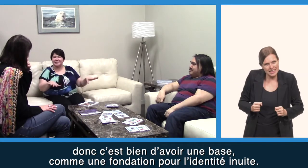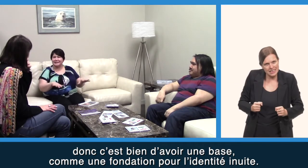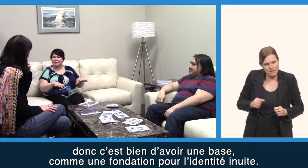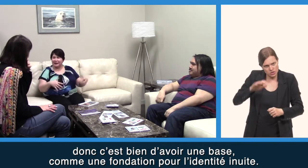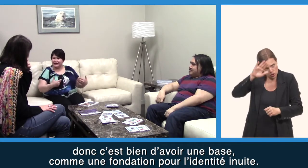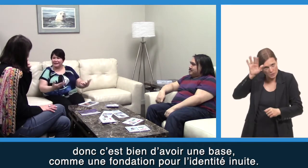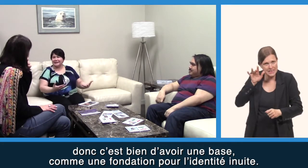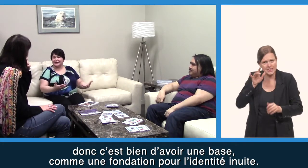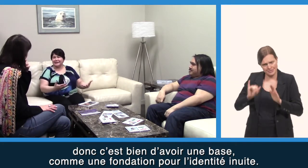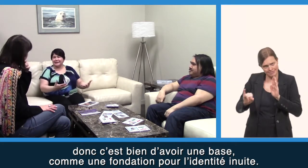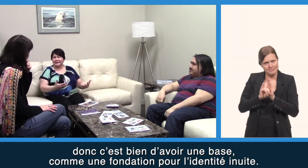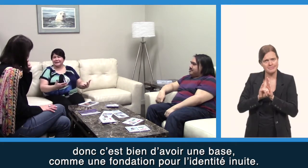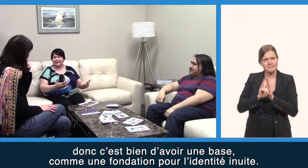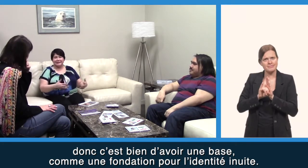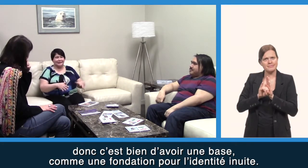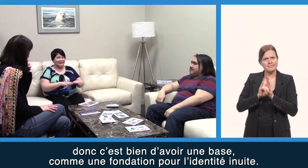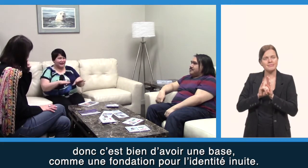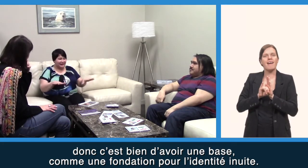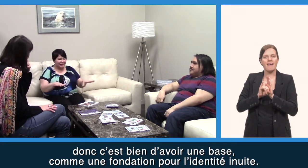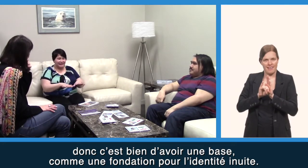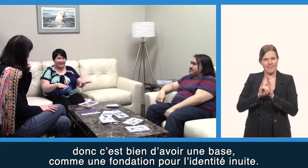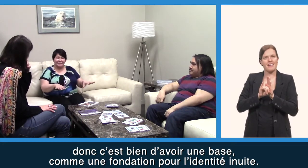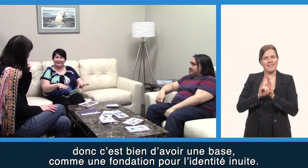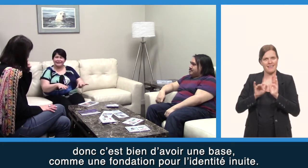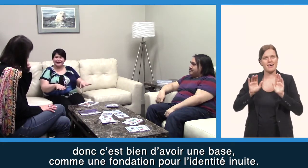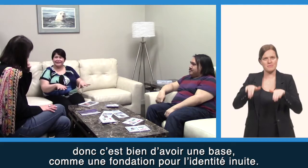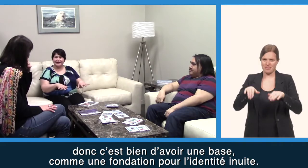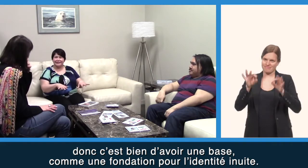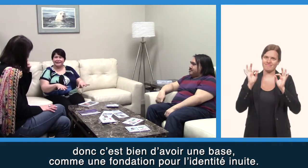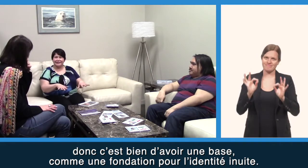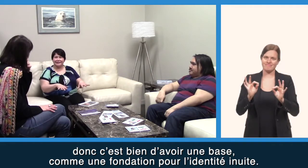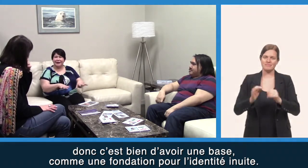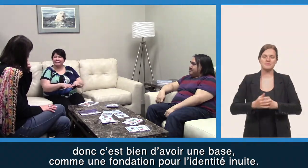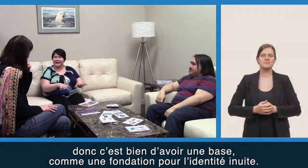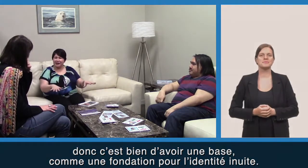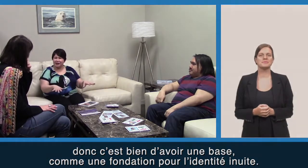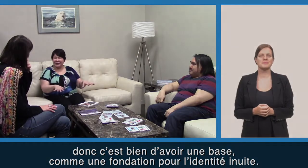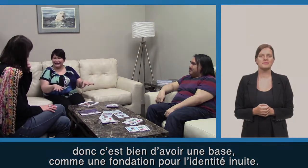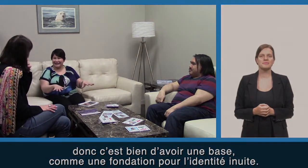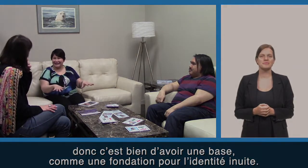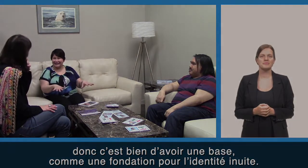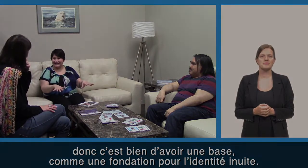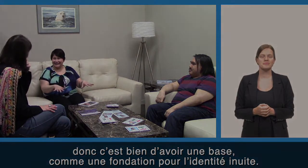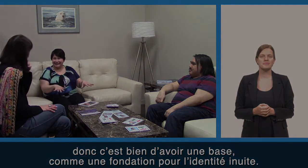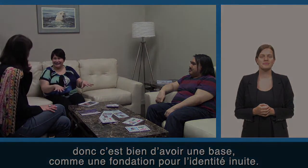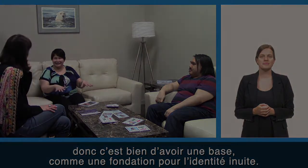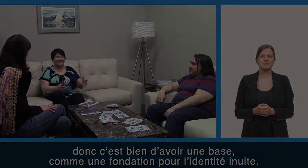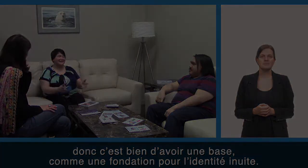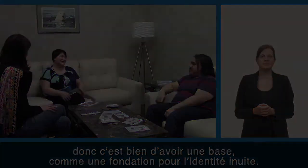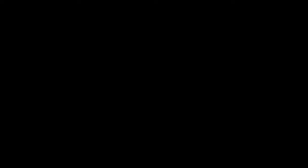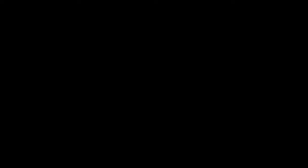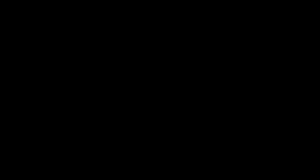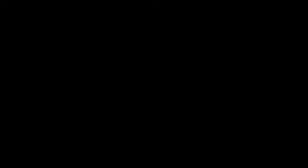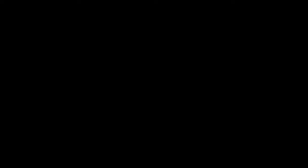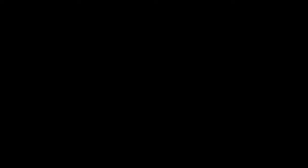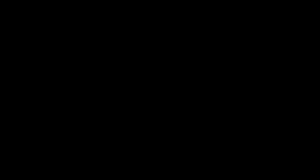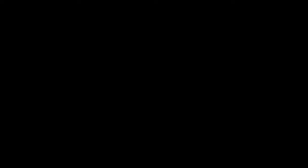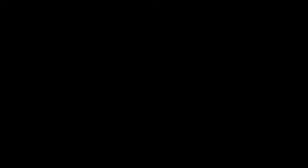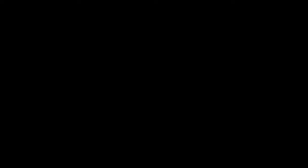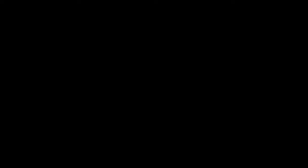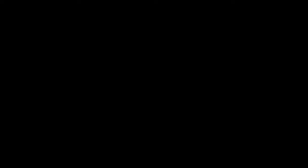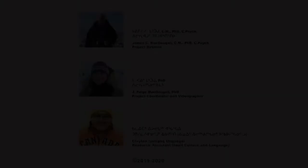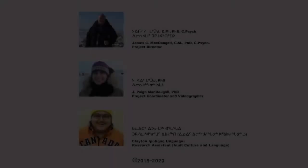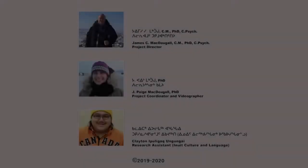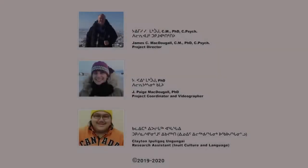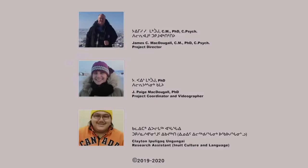a basis, right? Mm-hmm. Like a foundation. Mm-hmm.